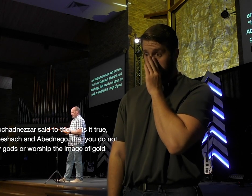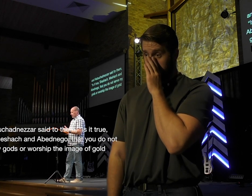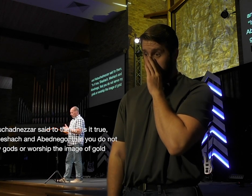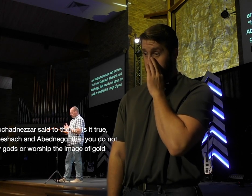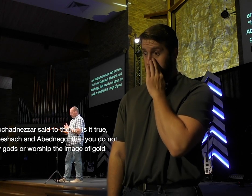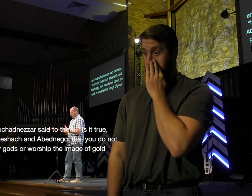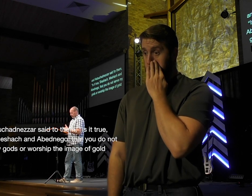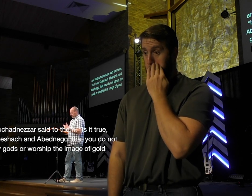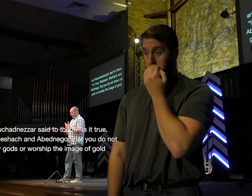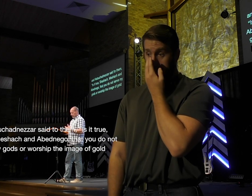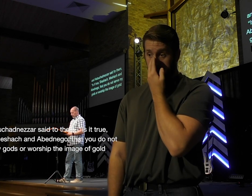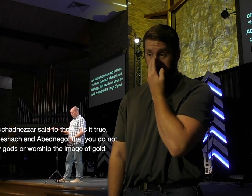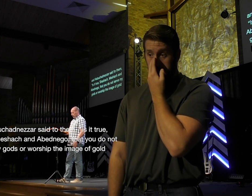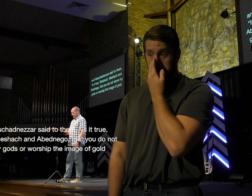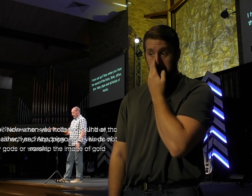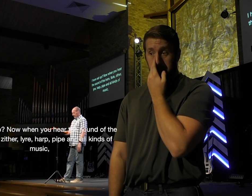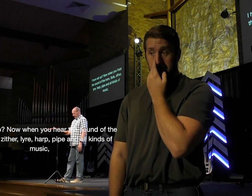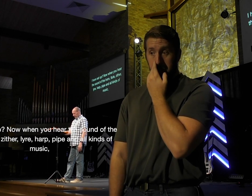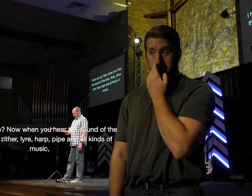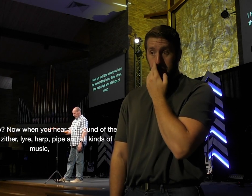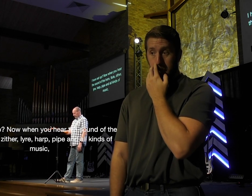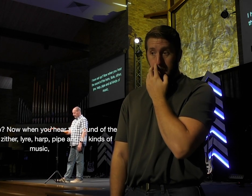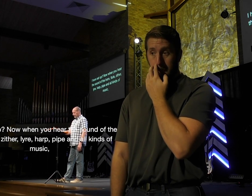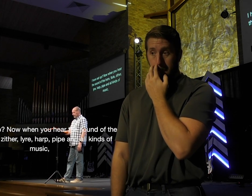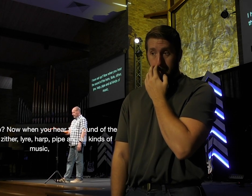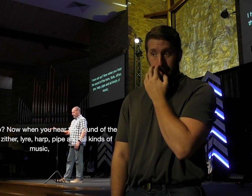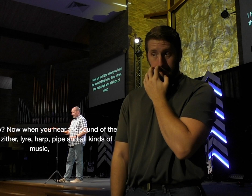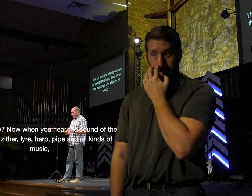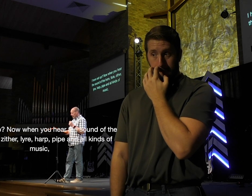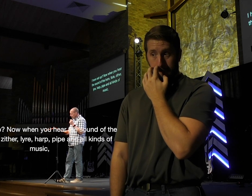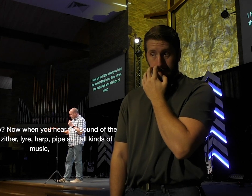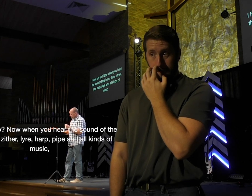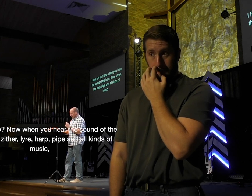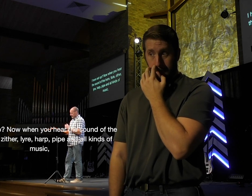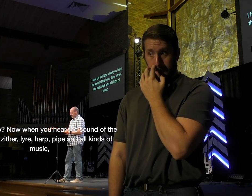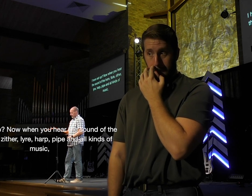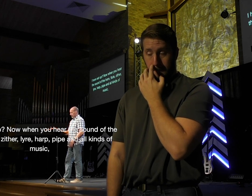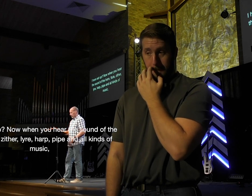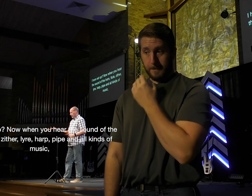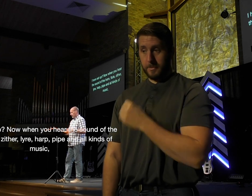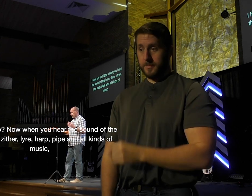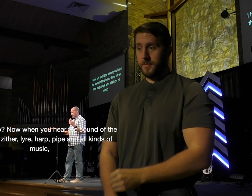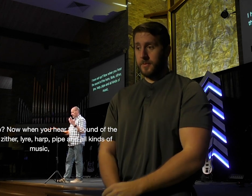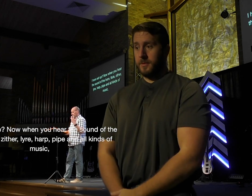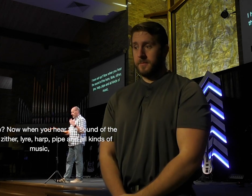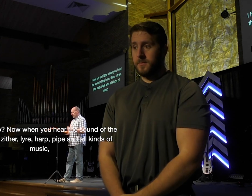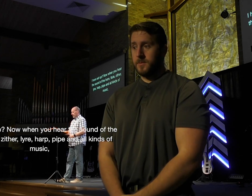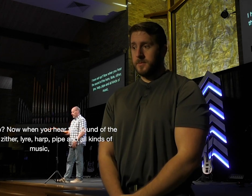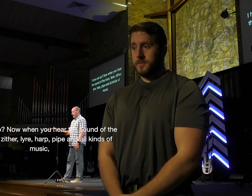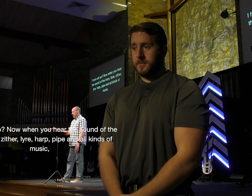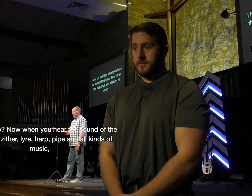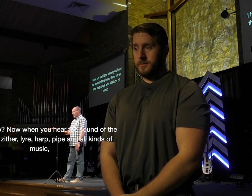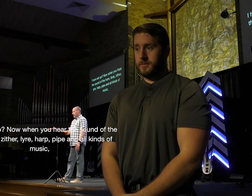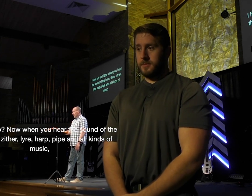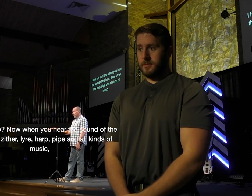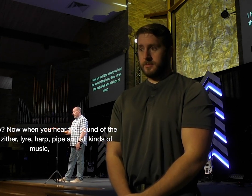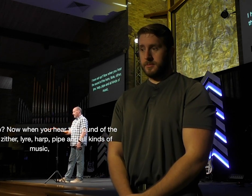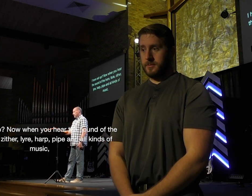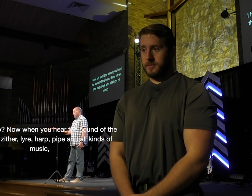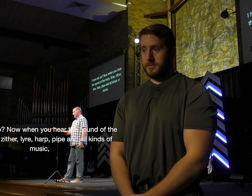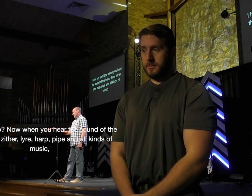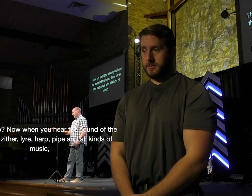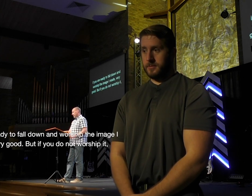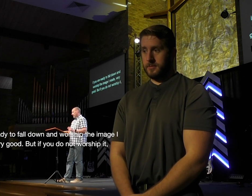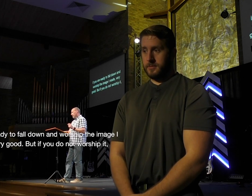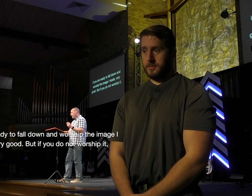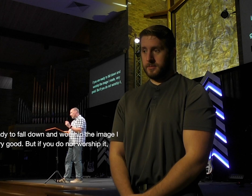my gods or worship the image of gold that I have set up? Now, when you hear the sound of the horn, flute, zither, lyre, harp, pipe, and all